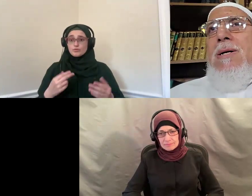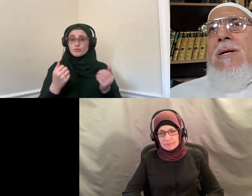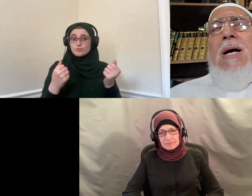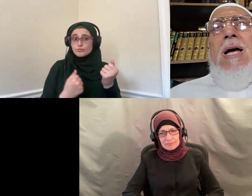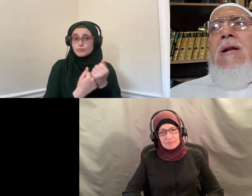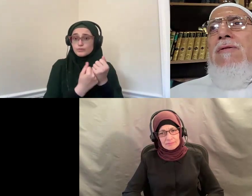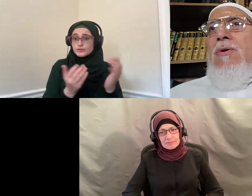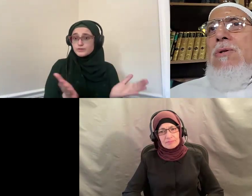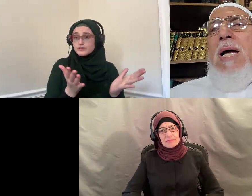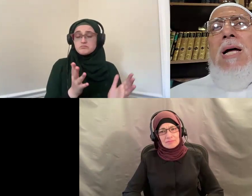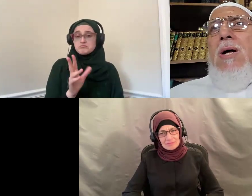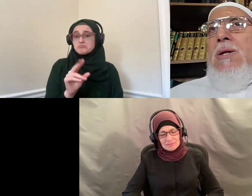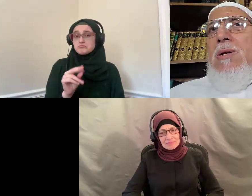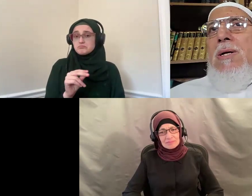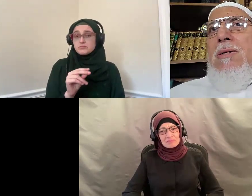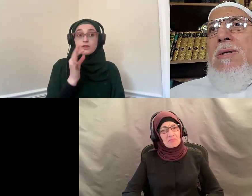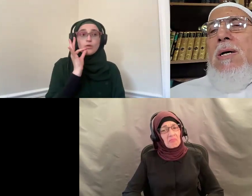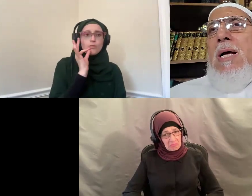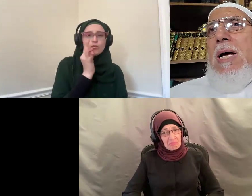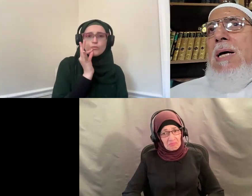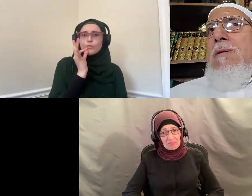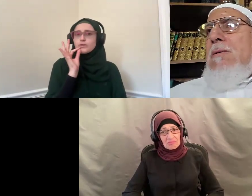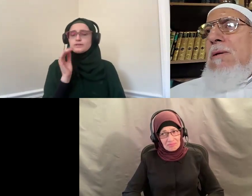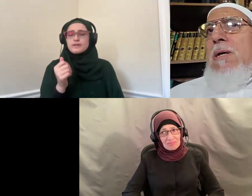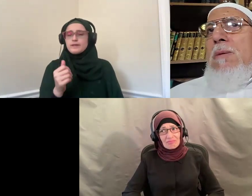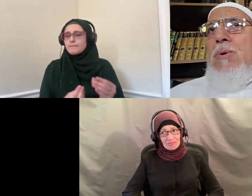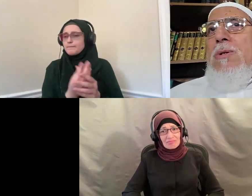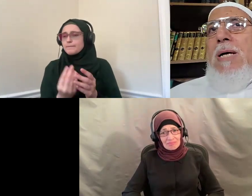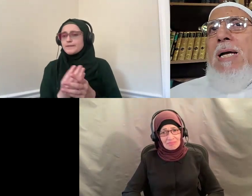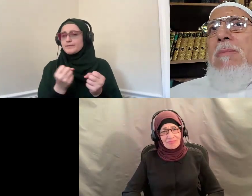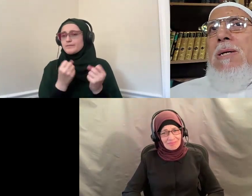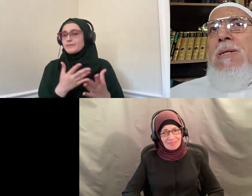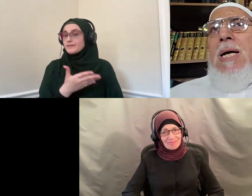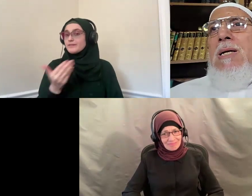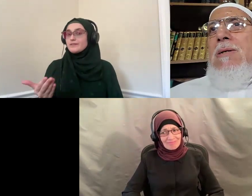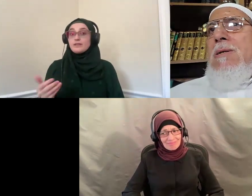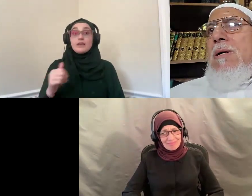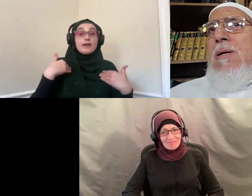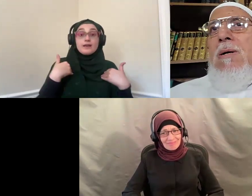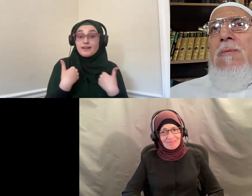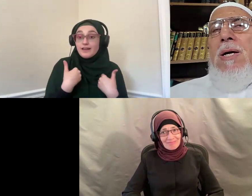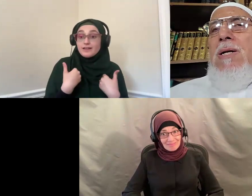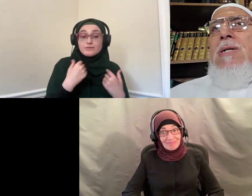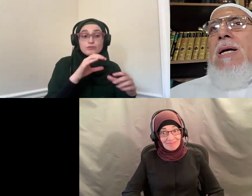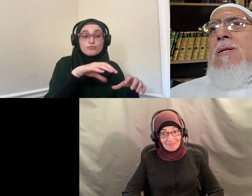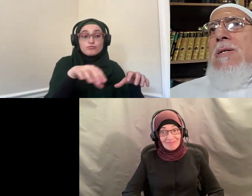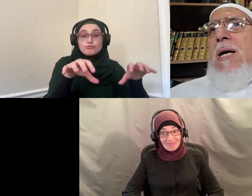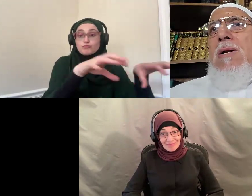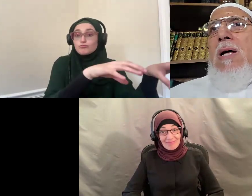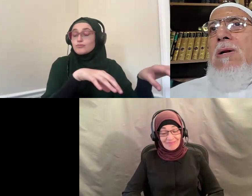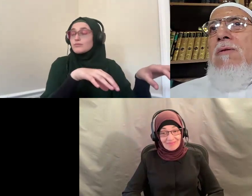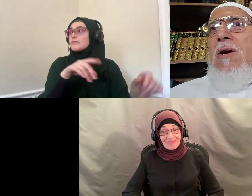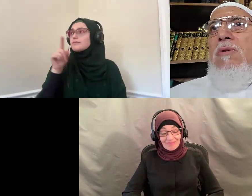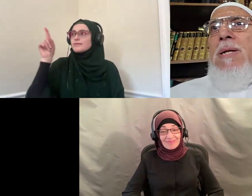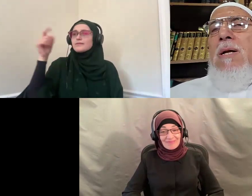trees and fruits and other things. And He puts animals and insects